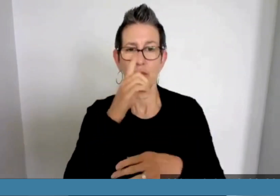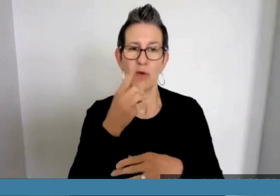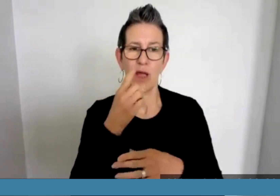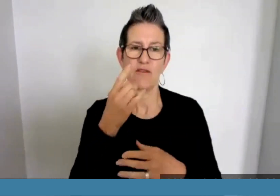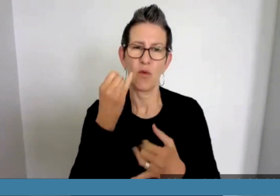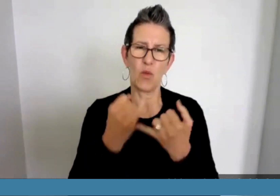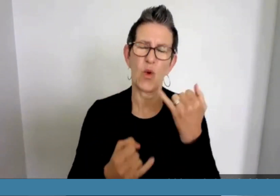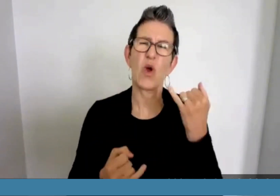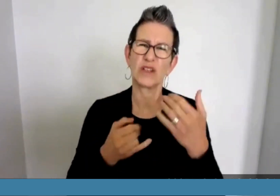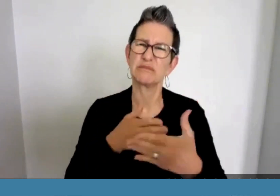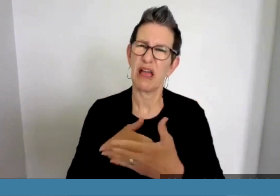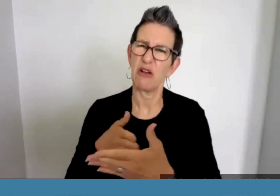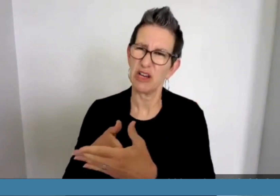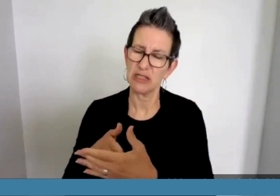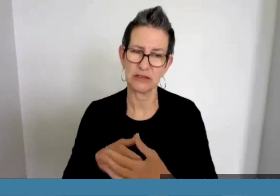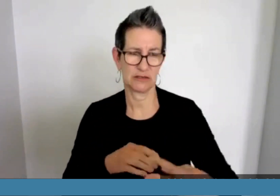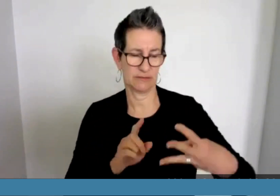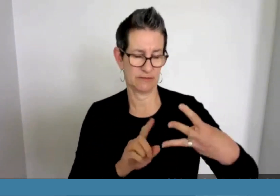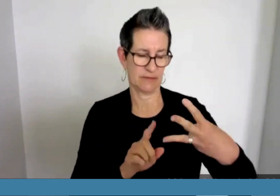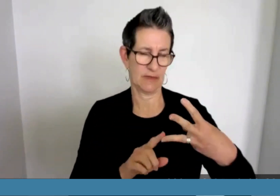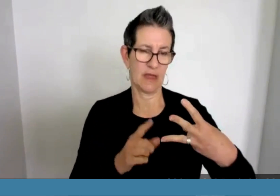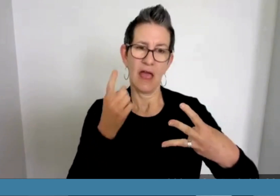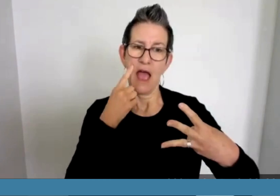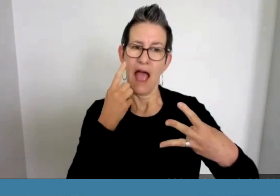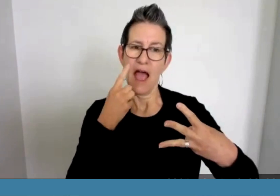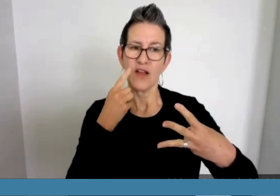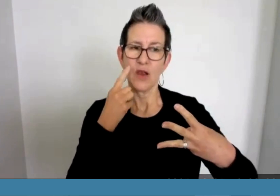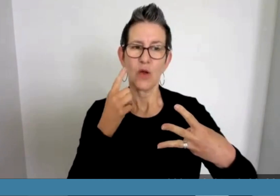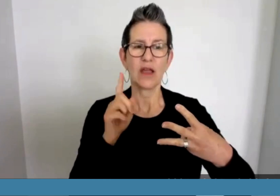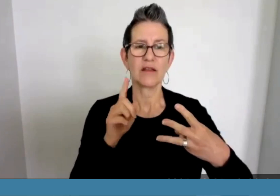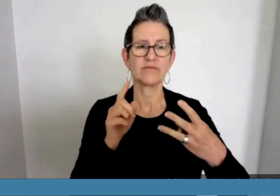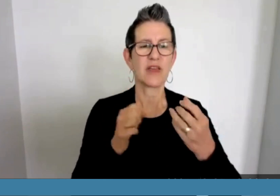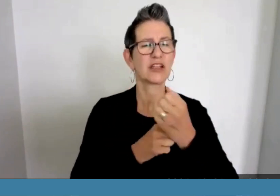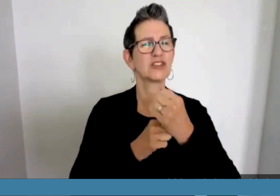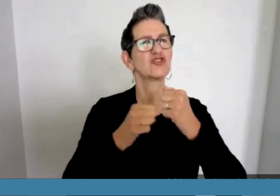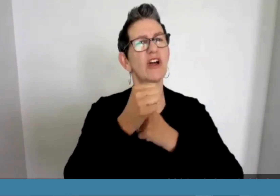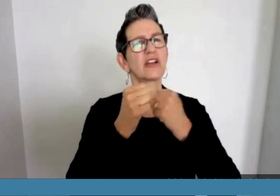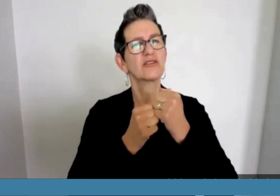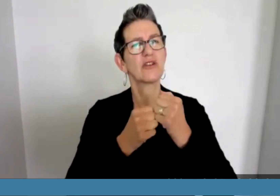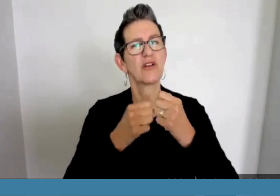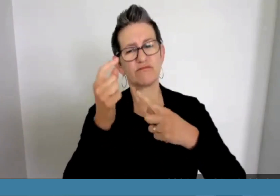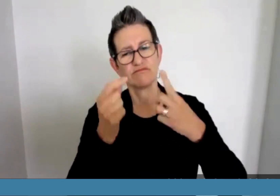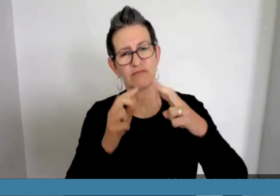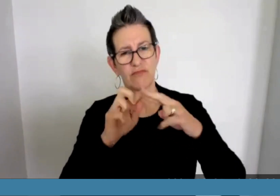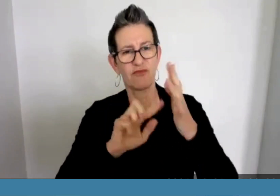And we'll examine structural factors like funding, culture, and accountability.